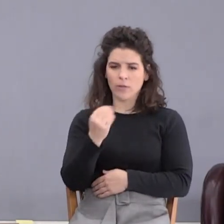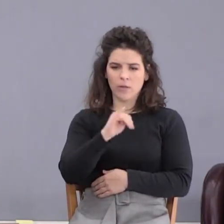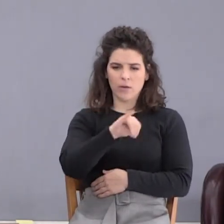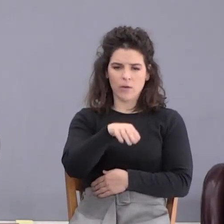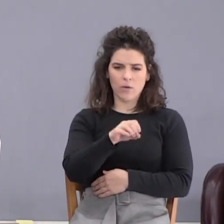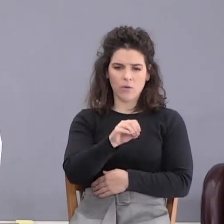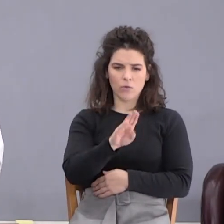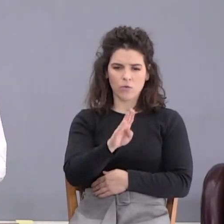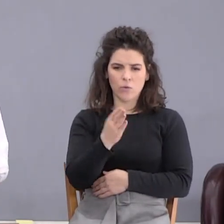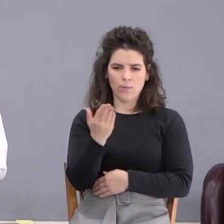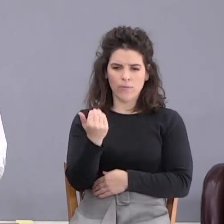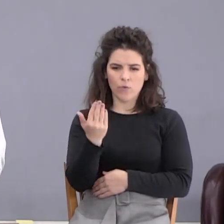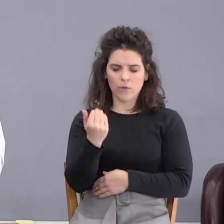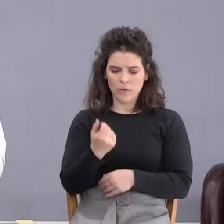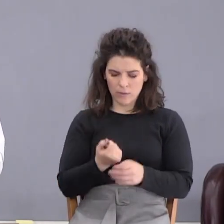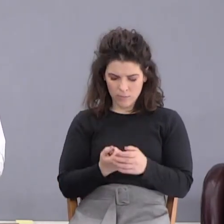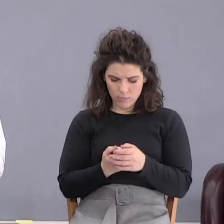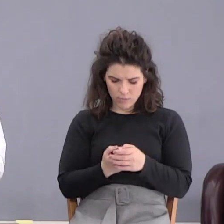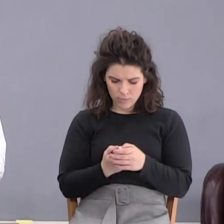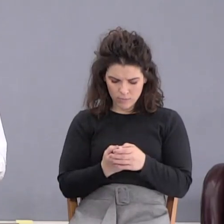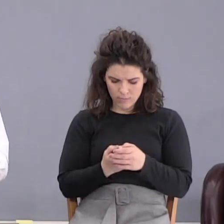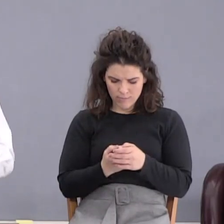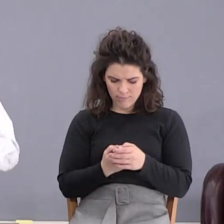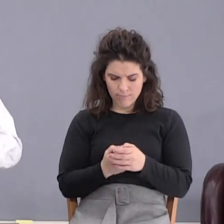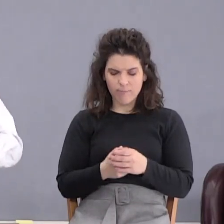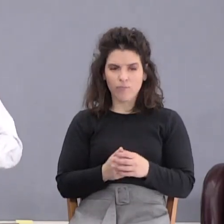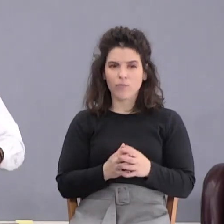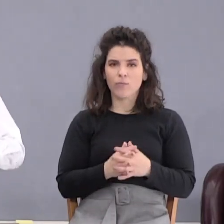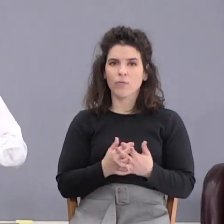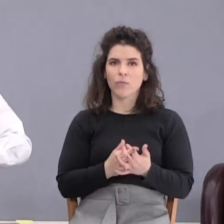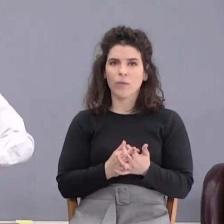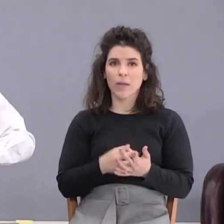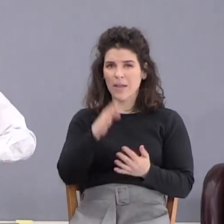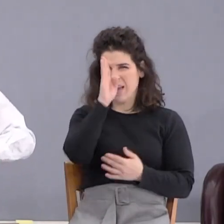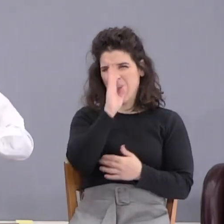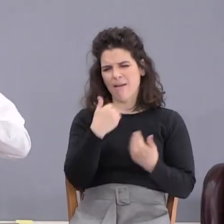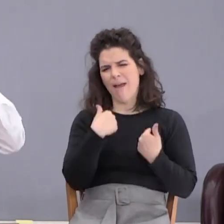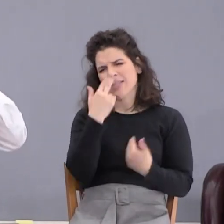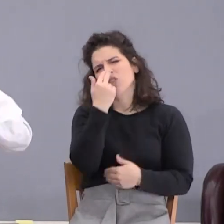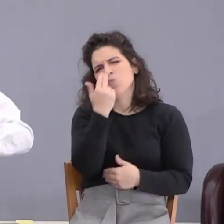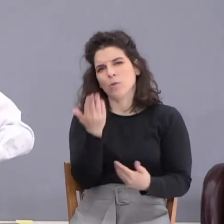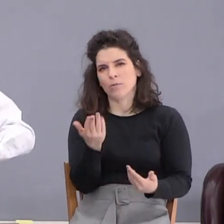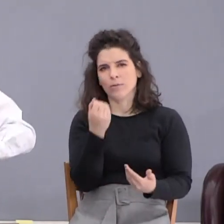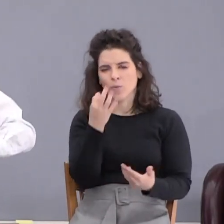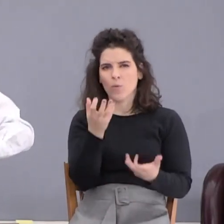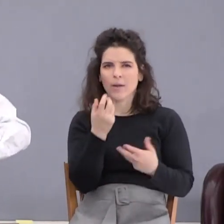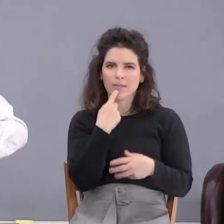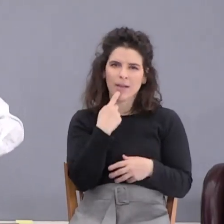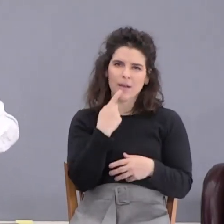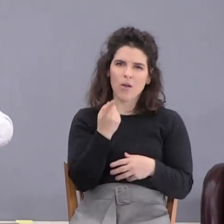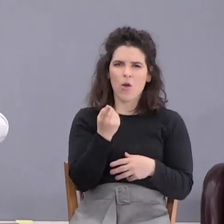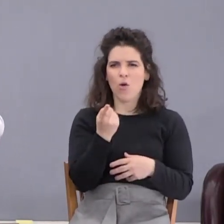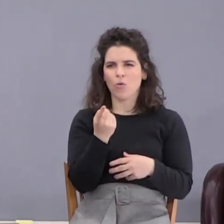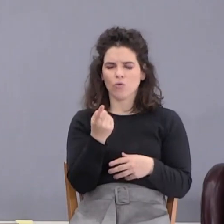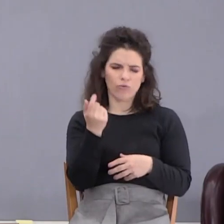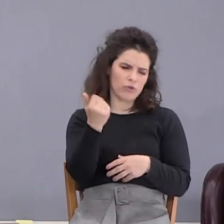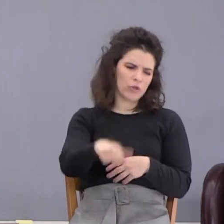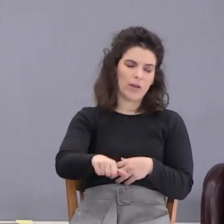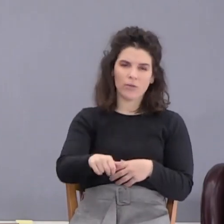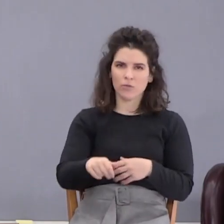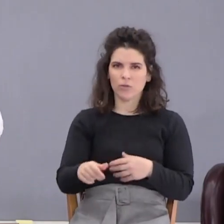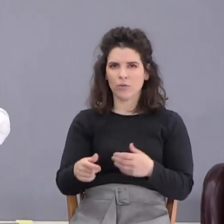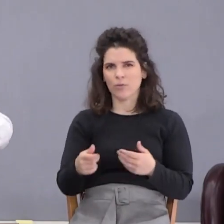just sort of, God has a sense of humor, right? If you want to say it that way. Okay, you scoffer, you